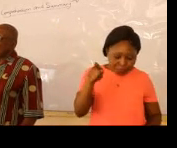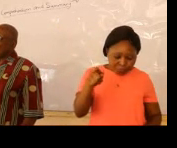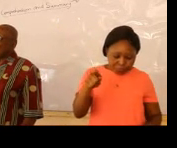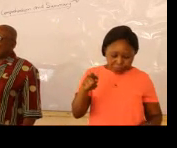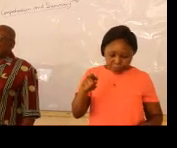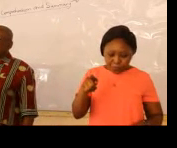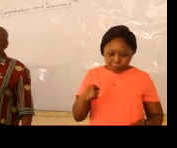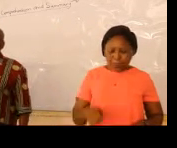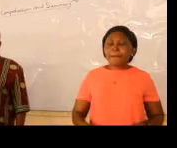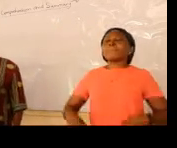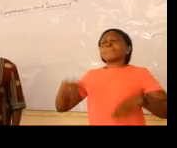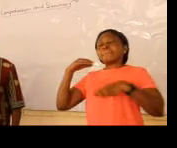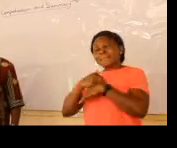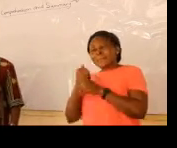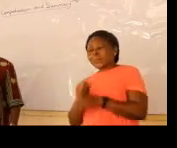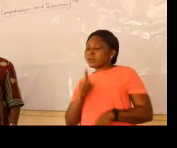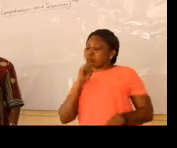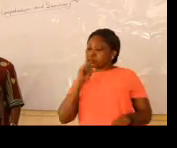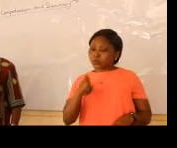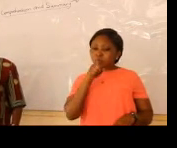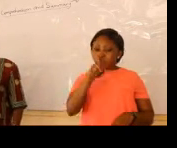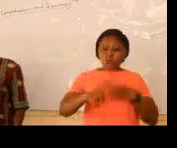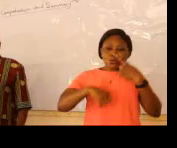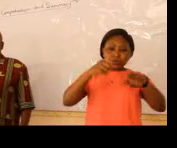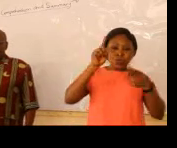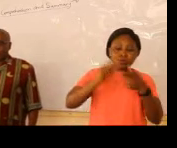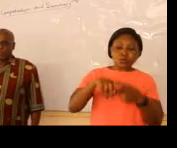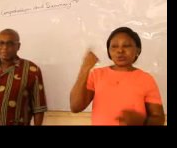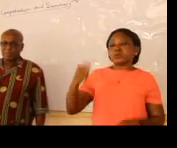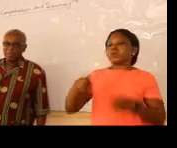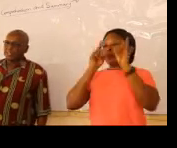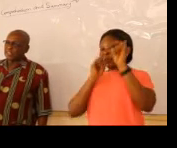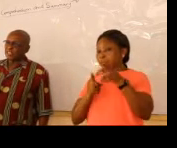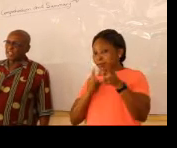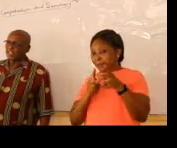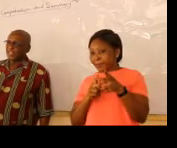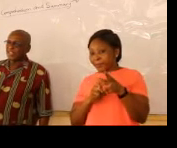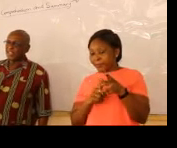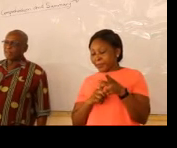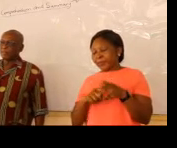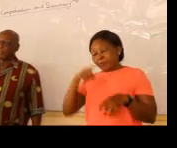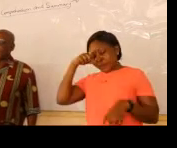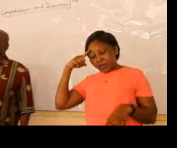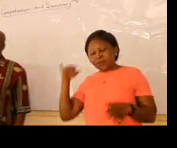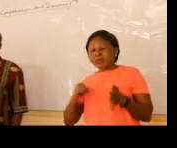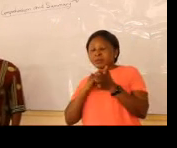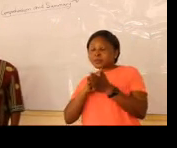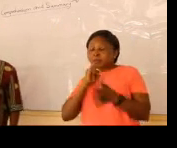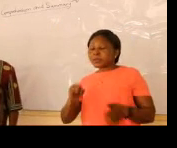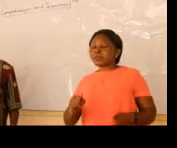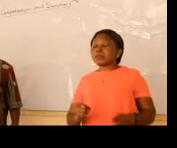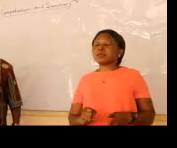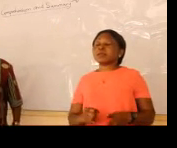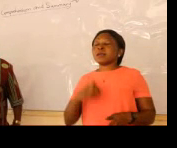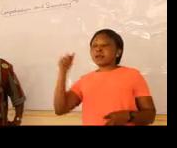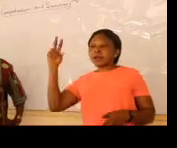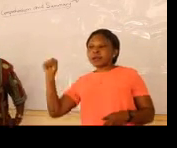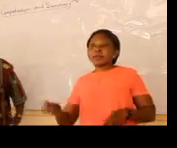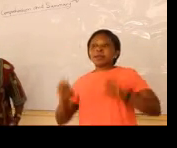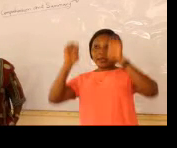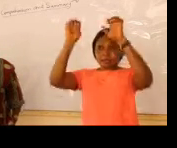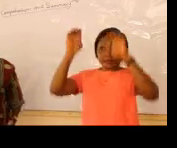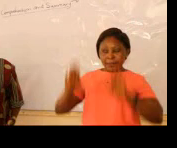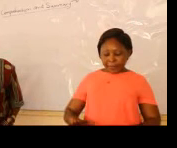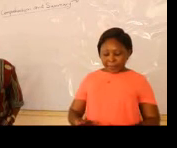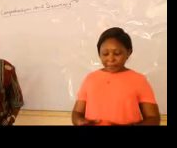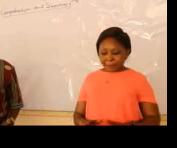make sure you go to the answer, because it is an exam. Make sure you go to the